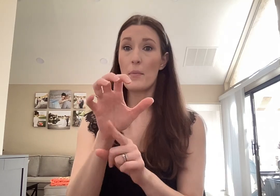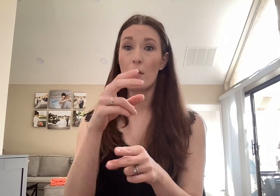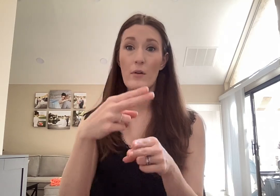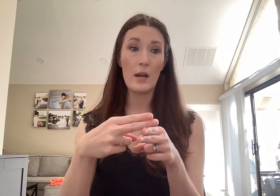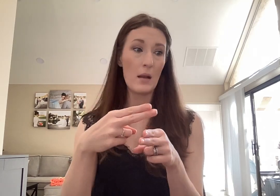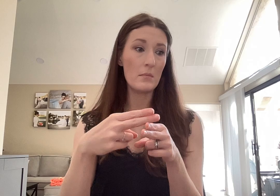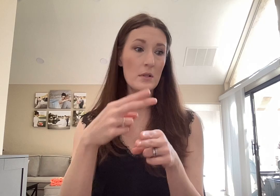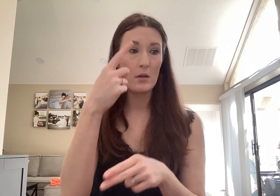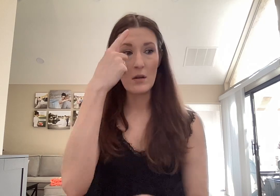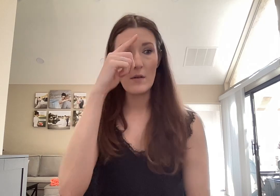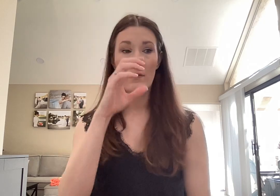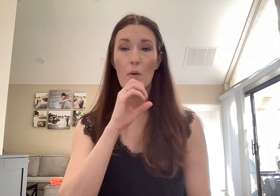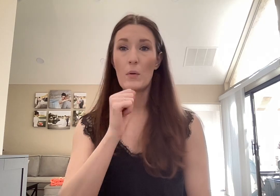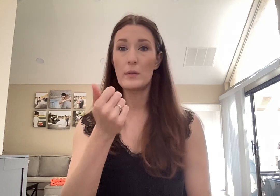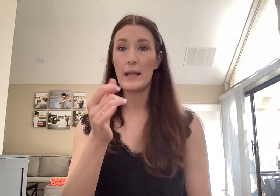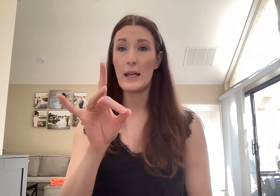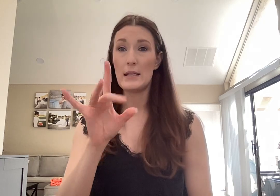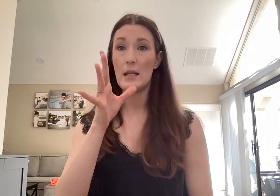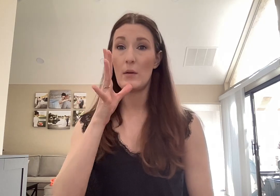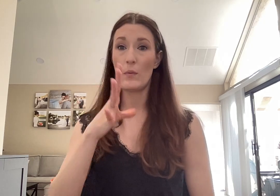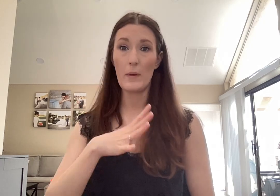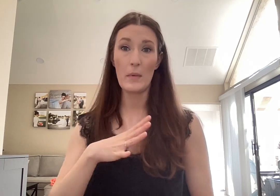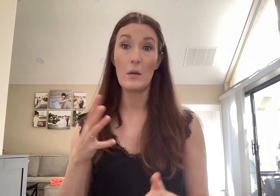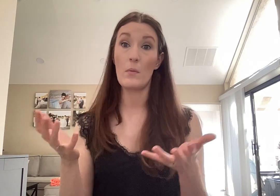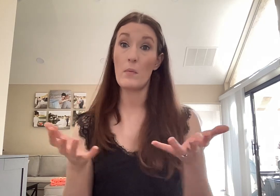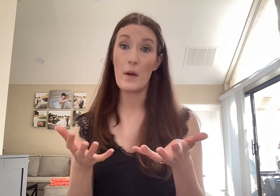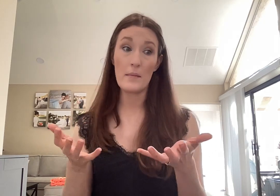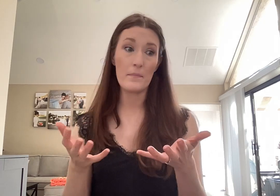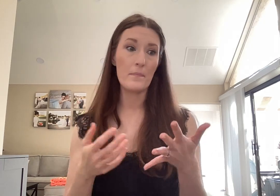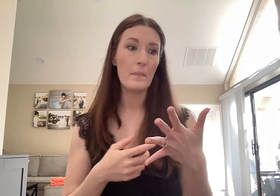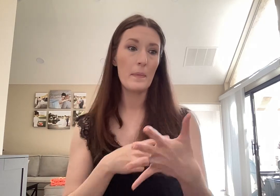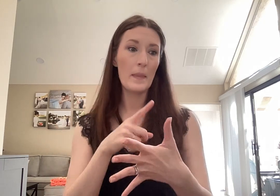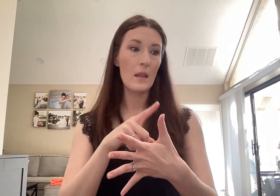popular names for old 18 women. What?